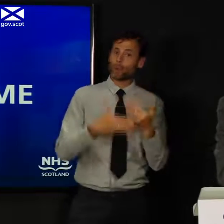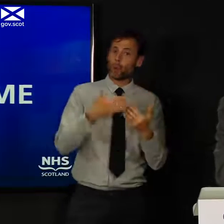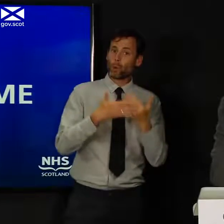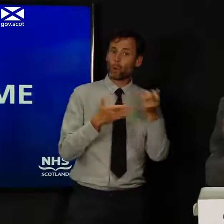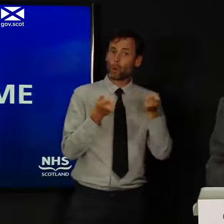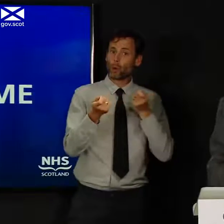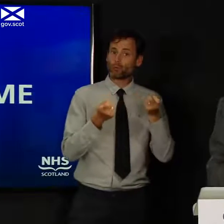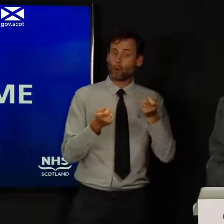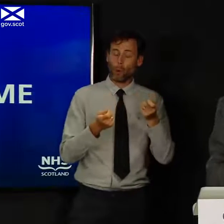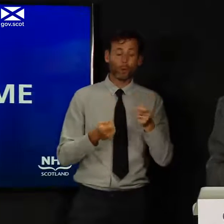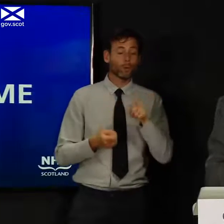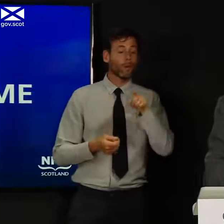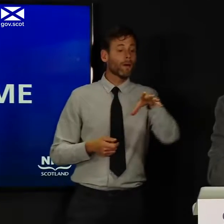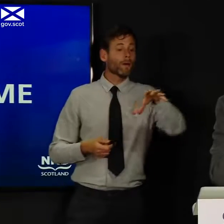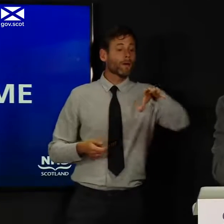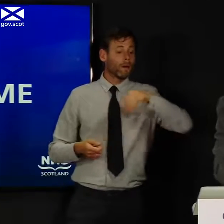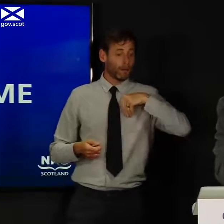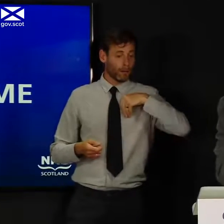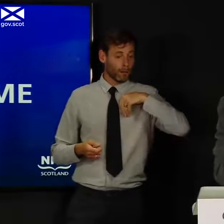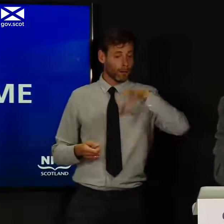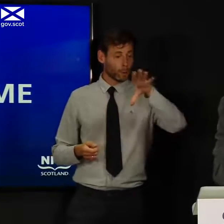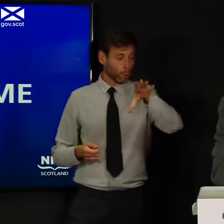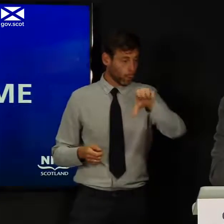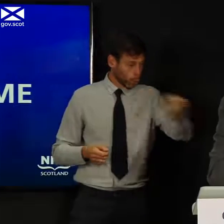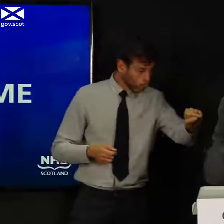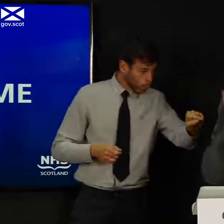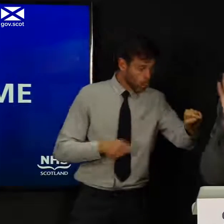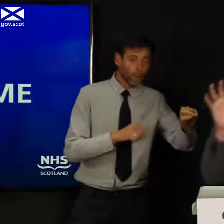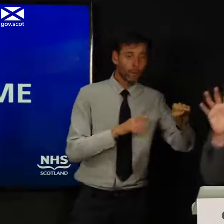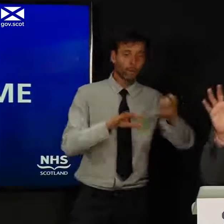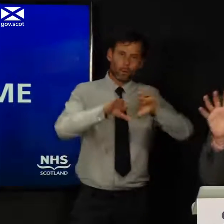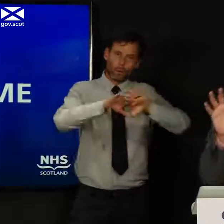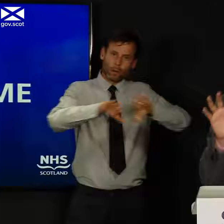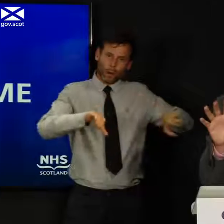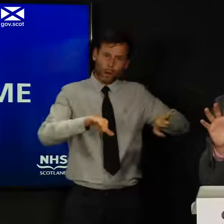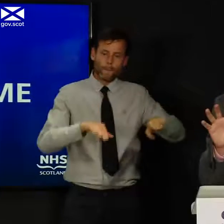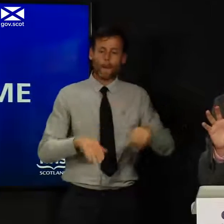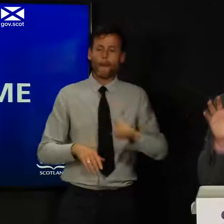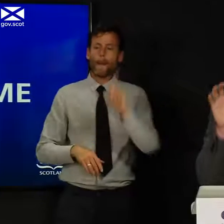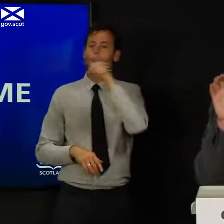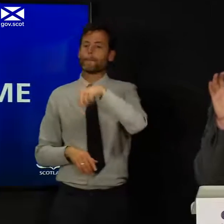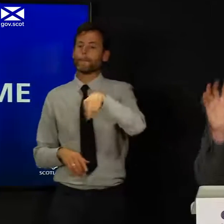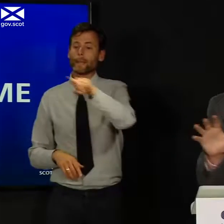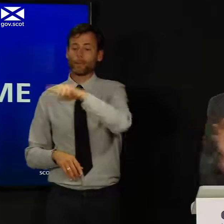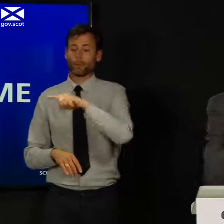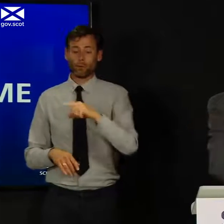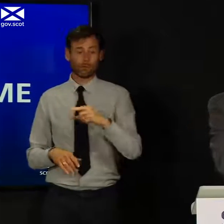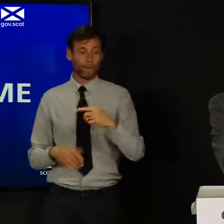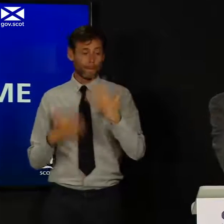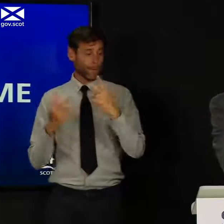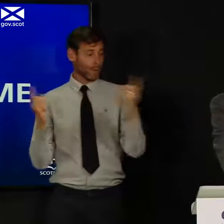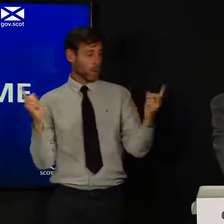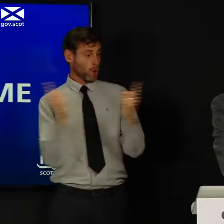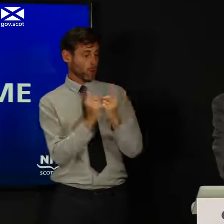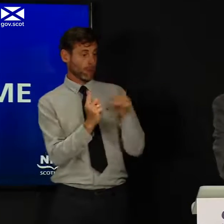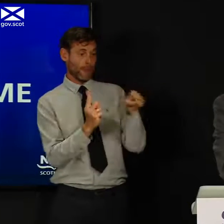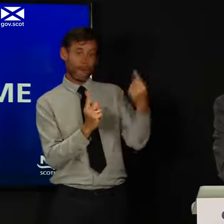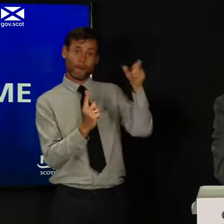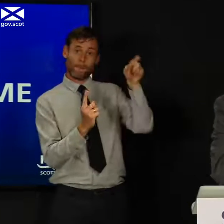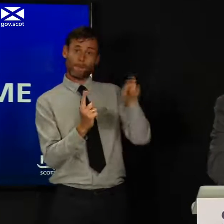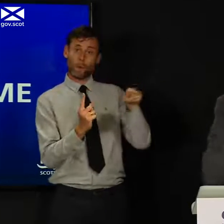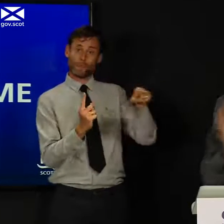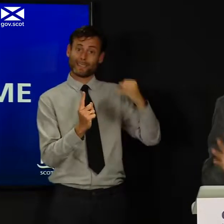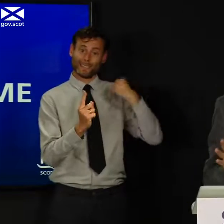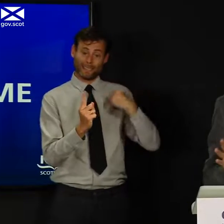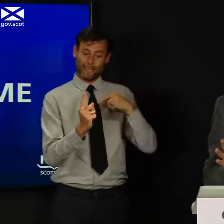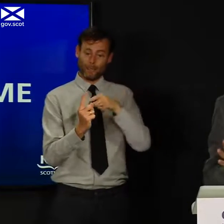with symptoms, which we've always done, but is also isolating asymptomatic people who were contacts of the symptomatic